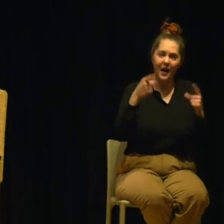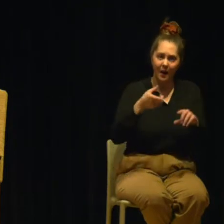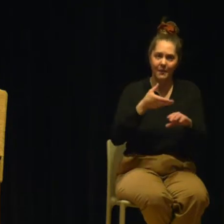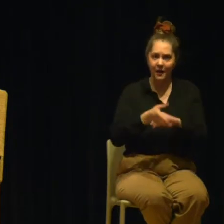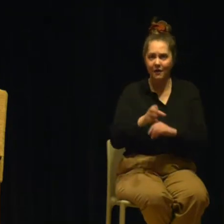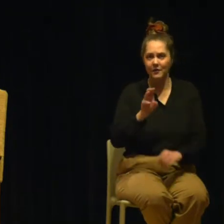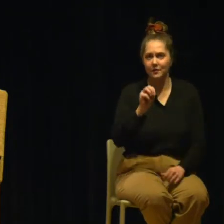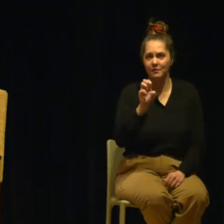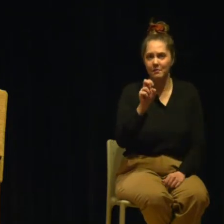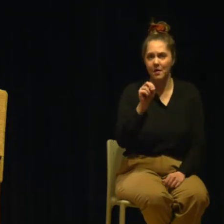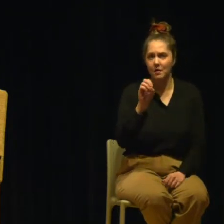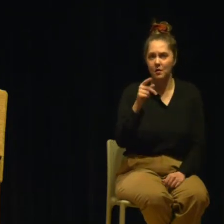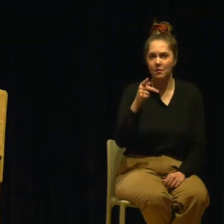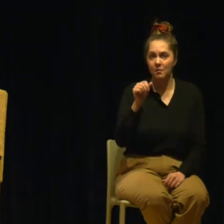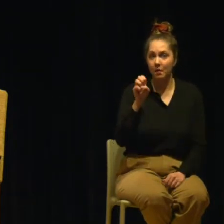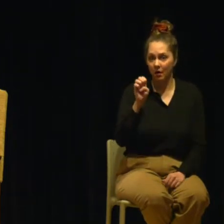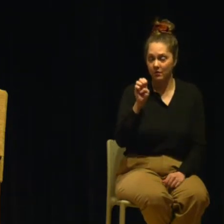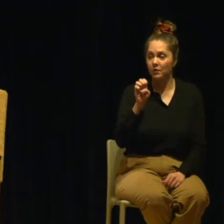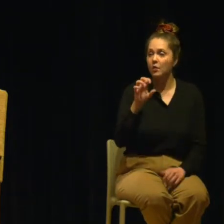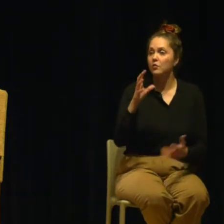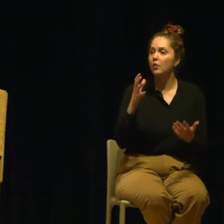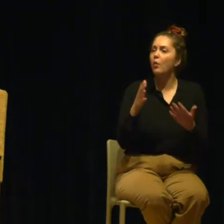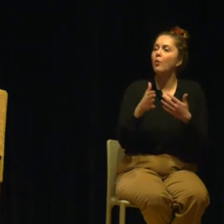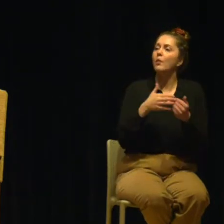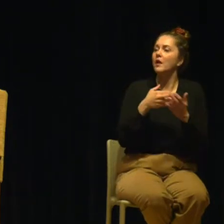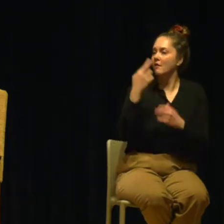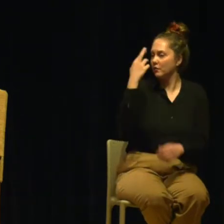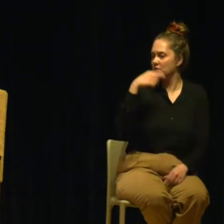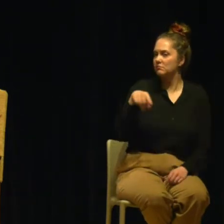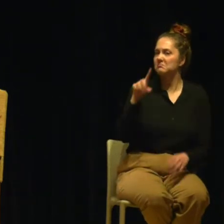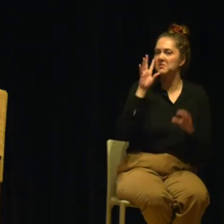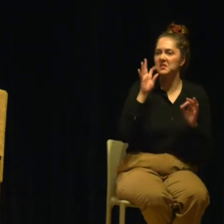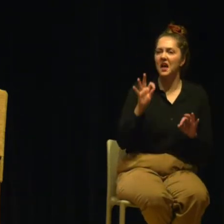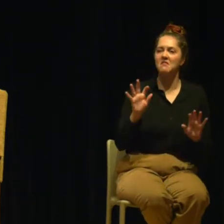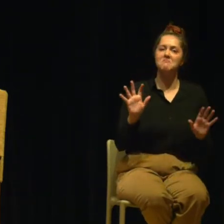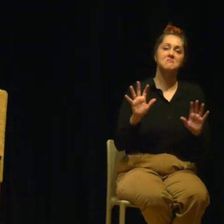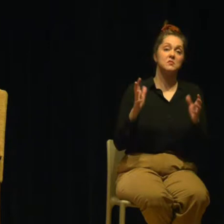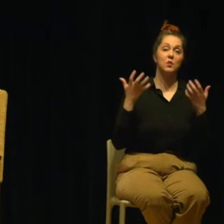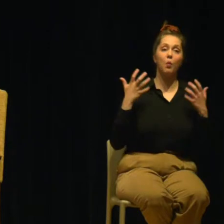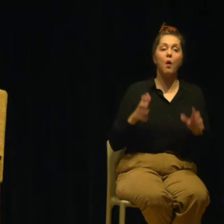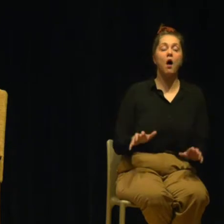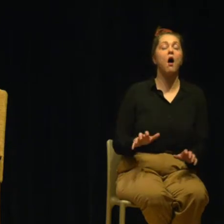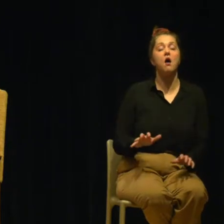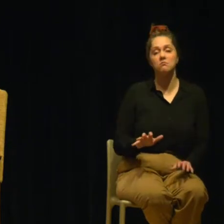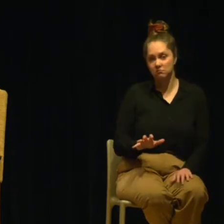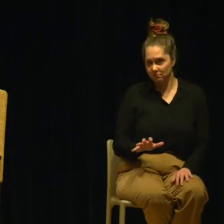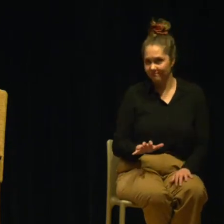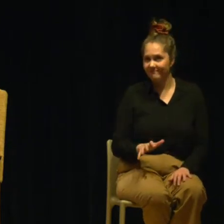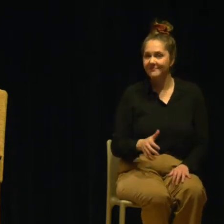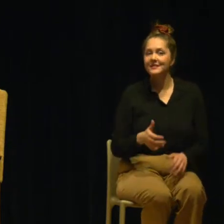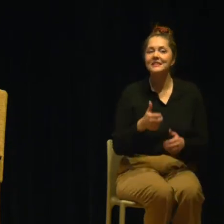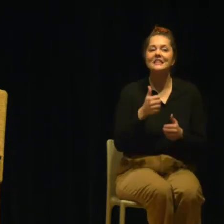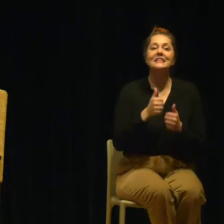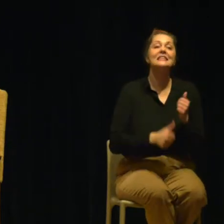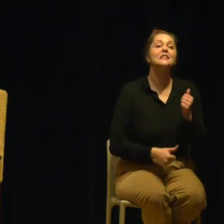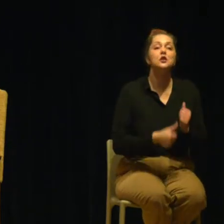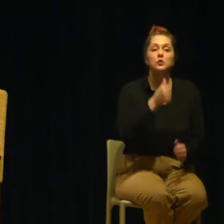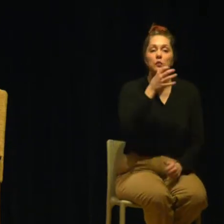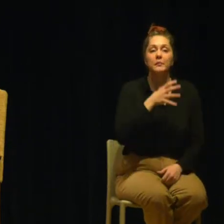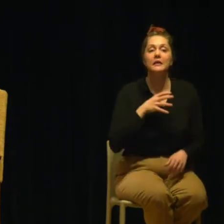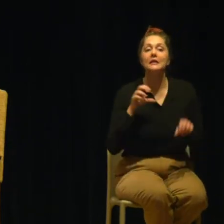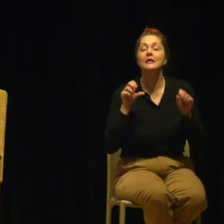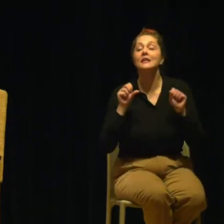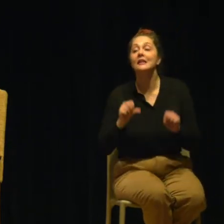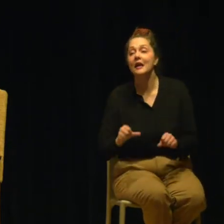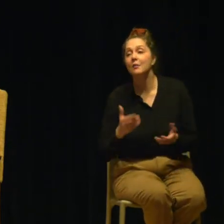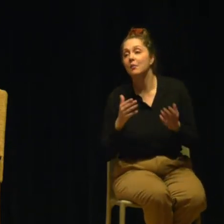menopause. So if for whatever reason you decide not to do that, every woman can and